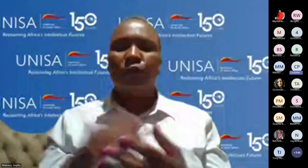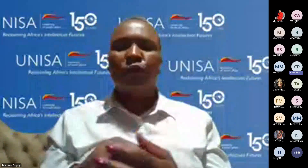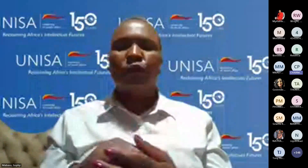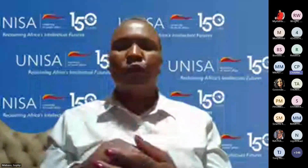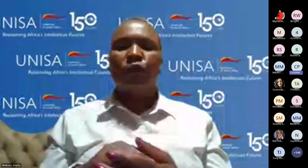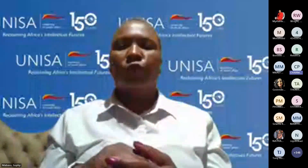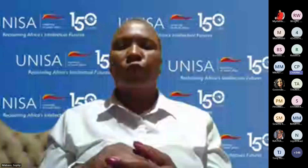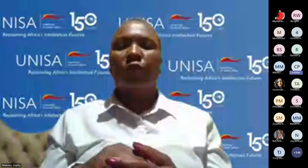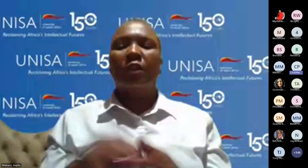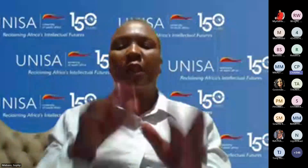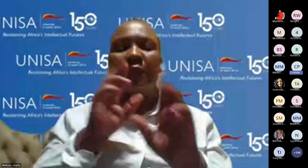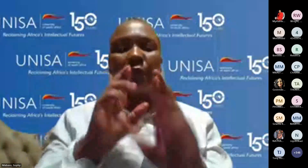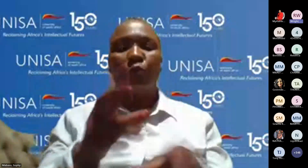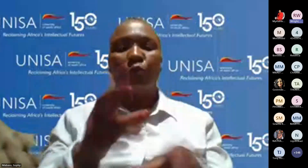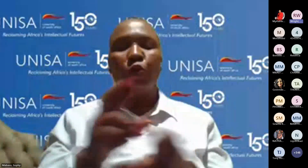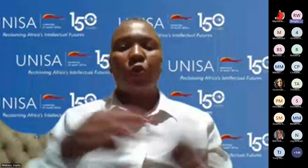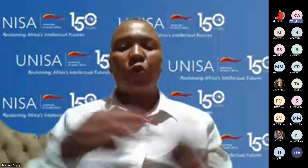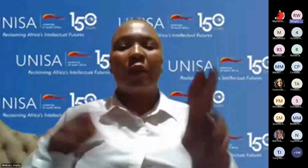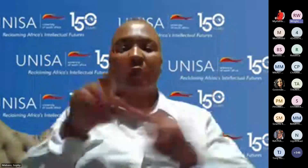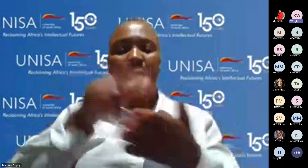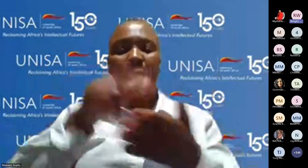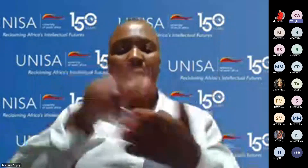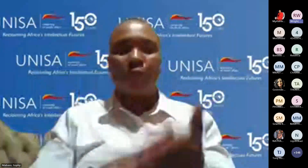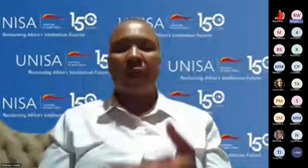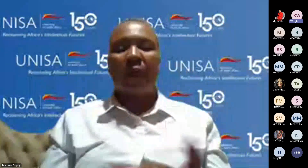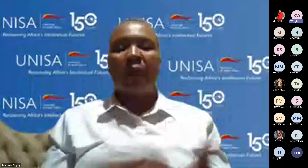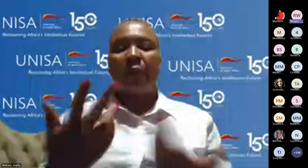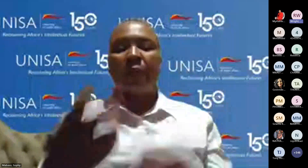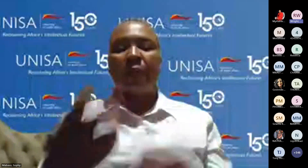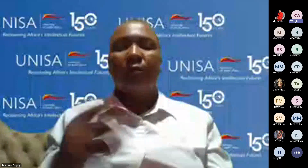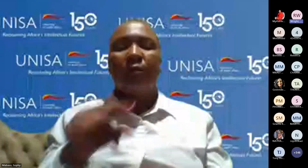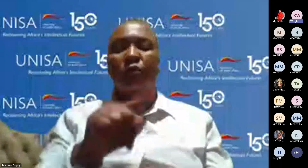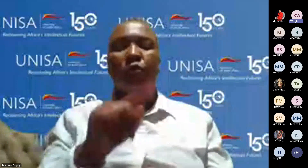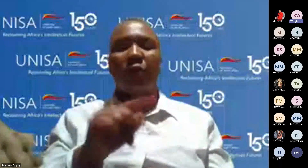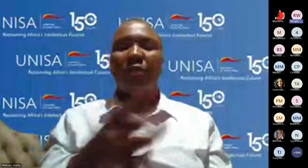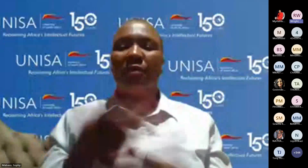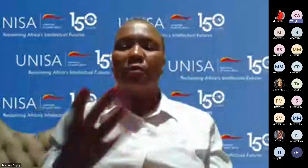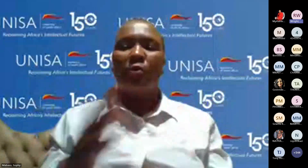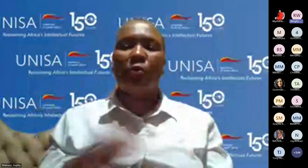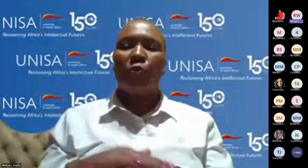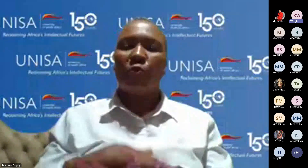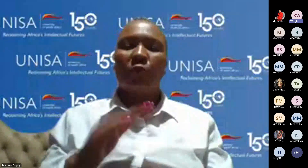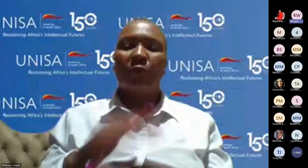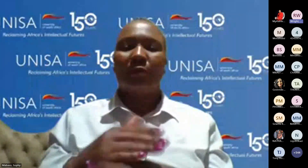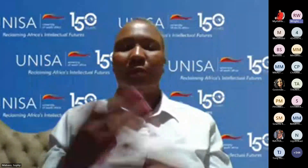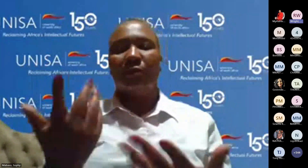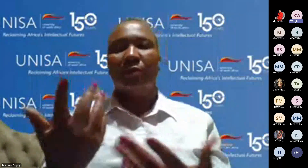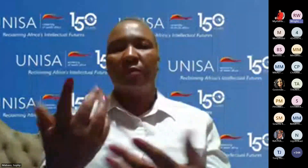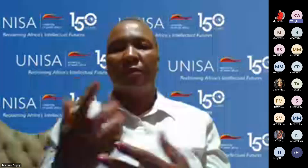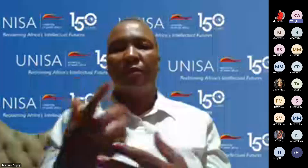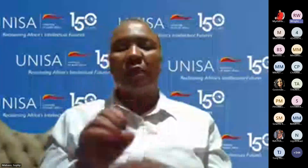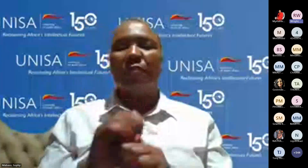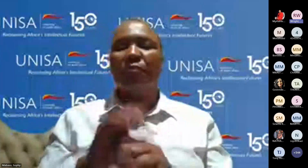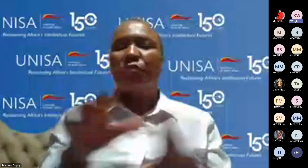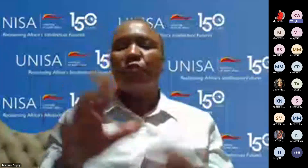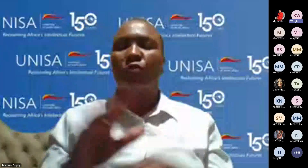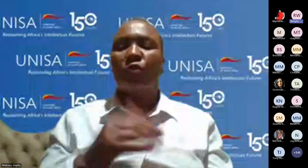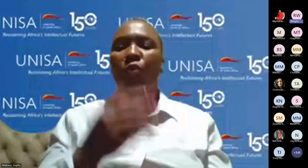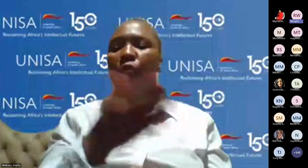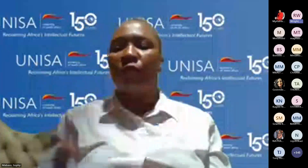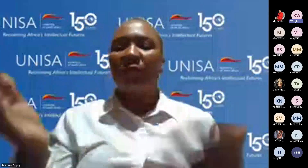respond to the Invigilator app? No, it's not that much. It's at random times, and it's spread over,